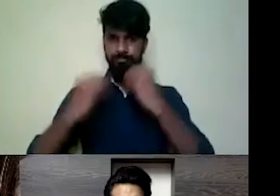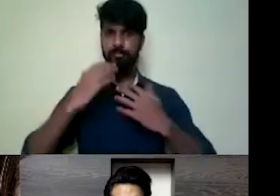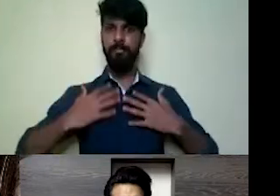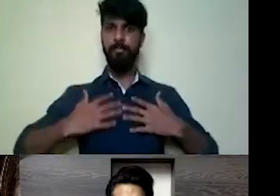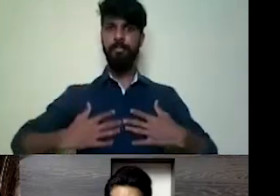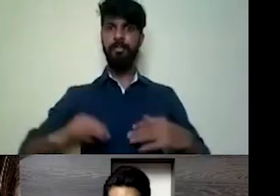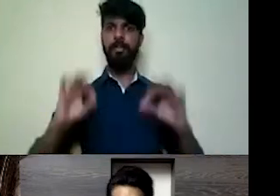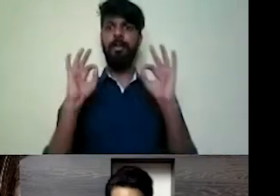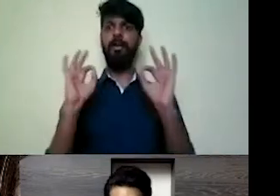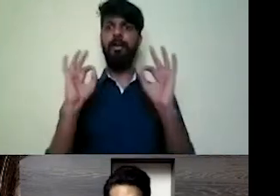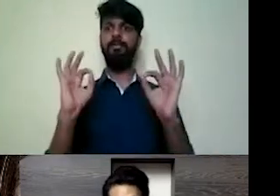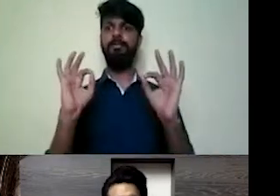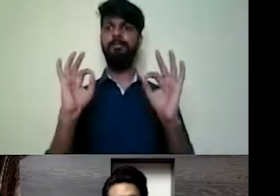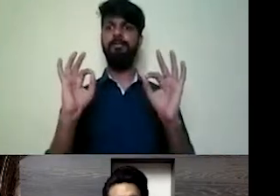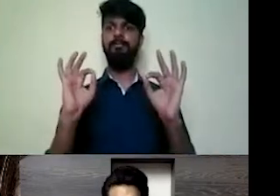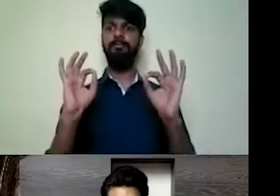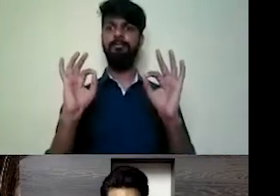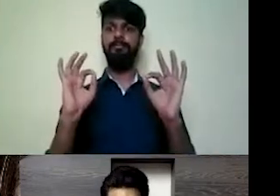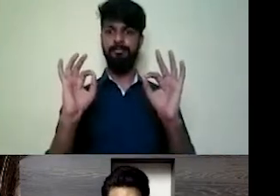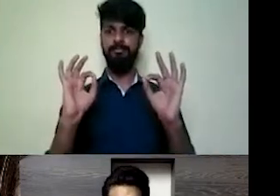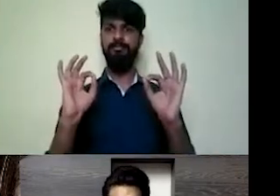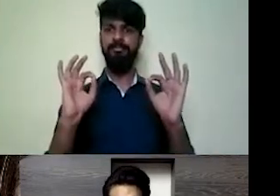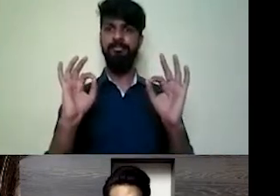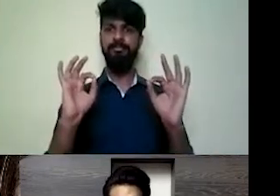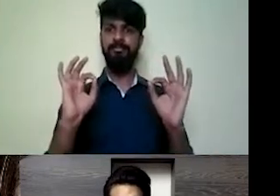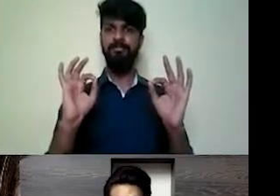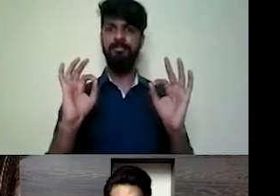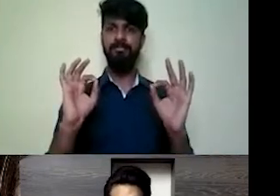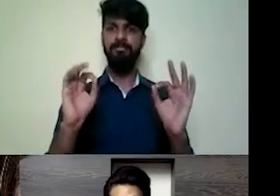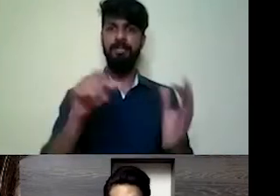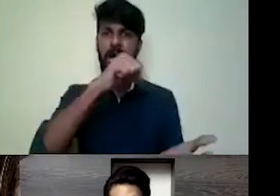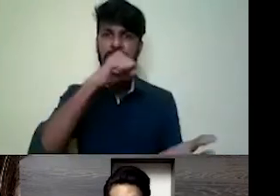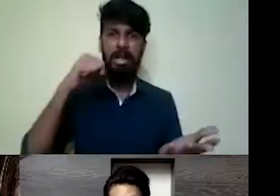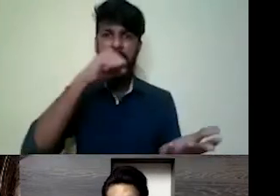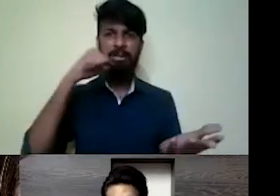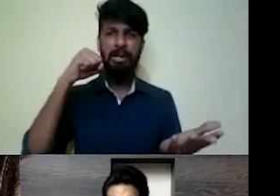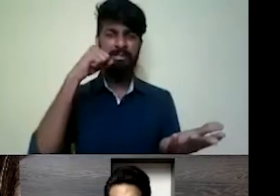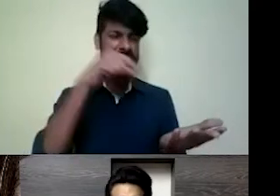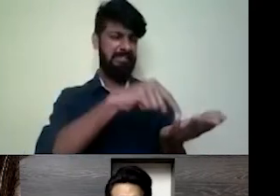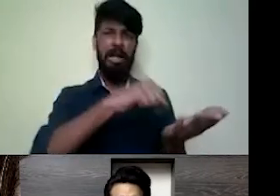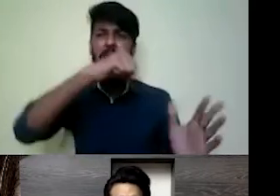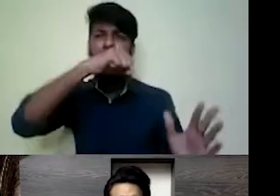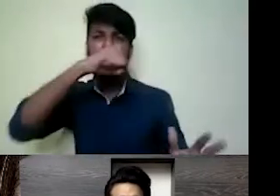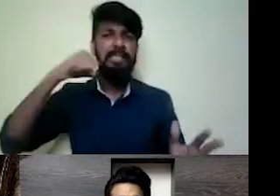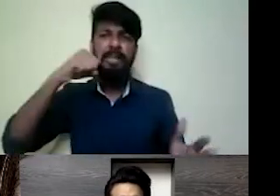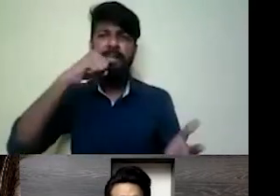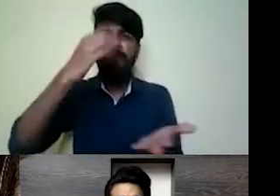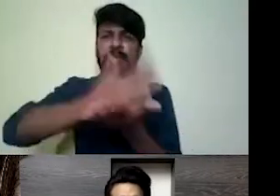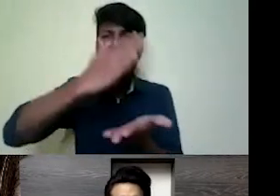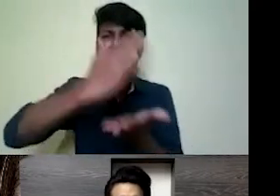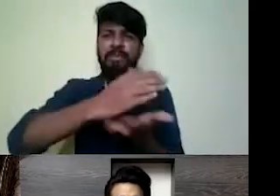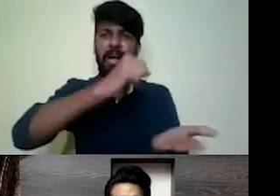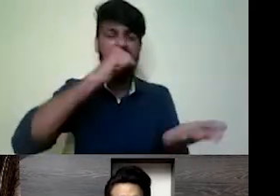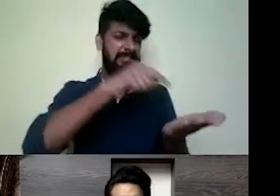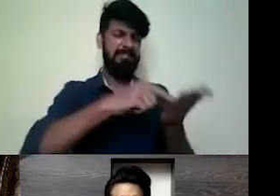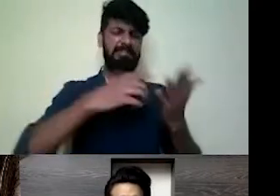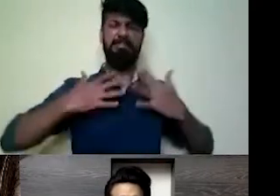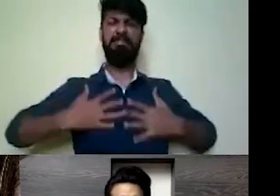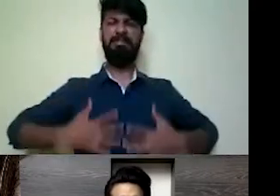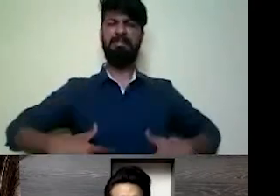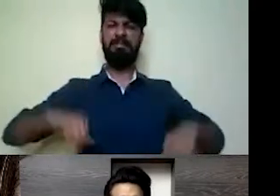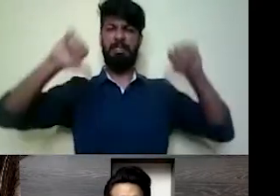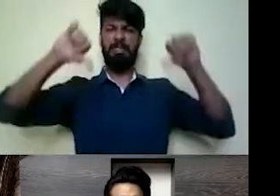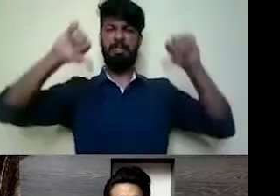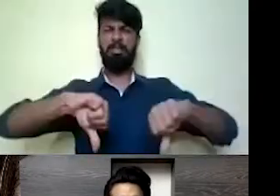Food, health, good. Food, health, good. That is how we would say it in sign language. On eating non-veg all